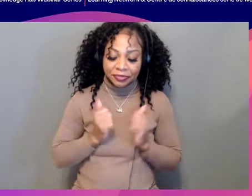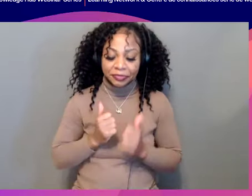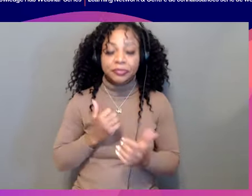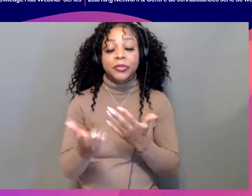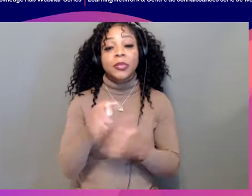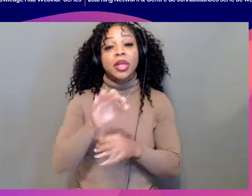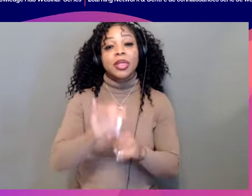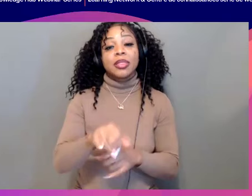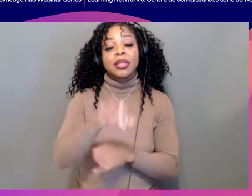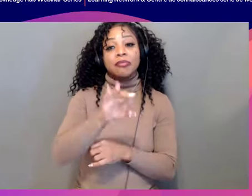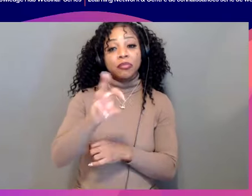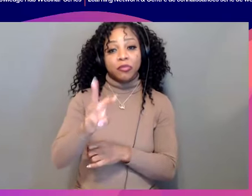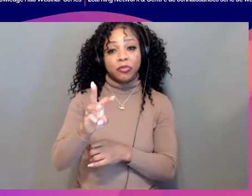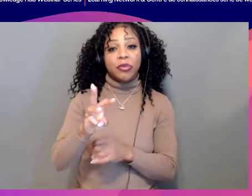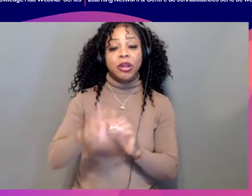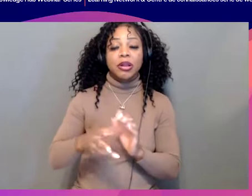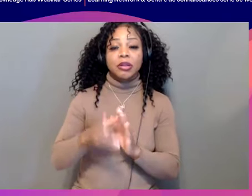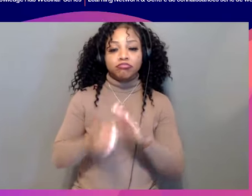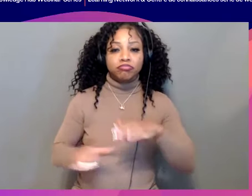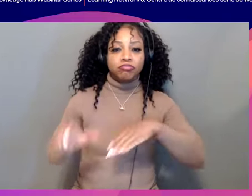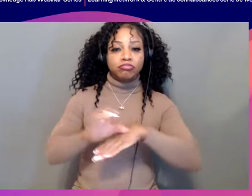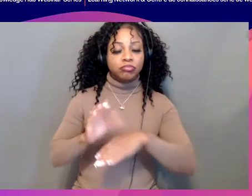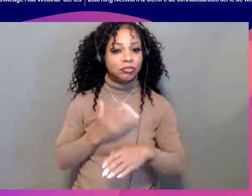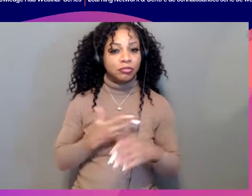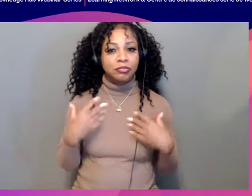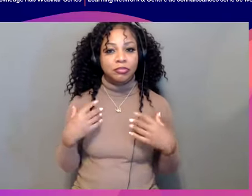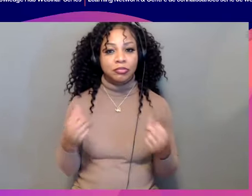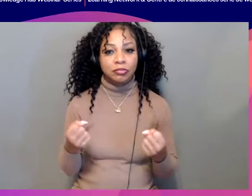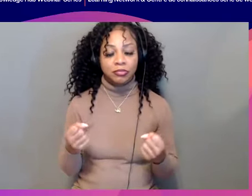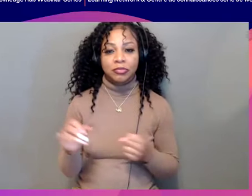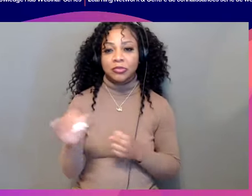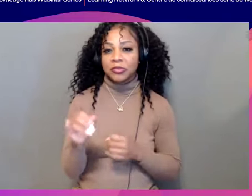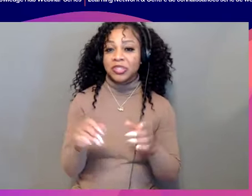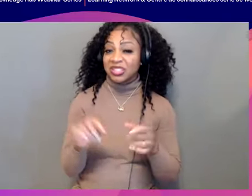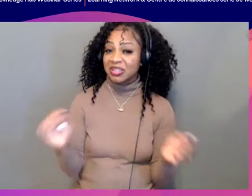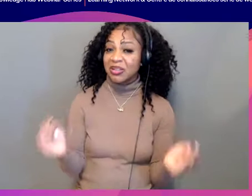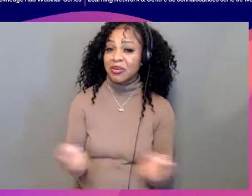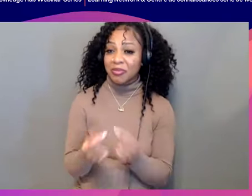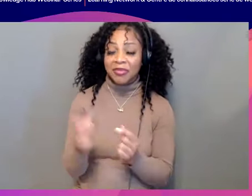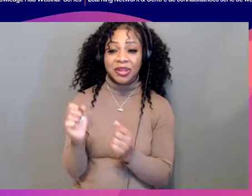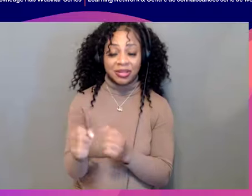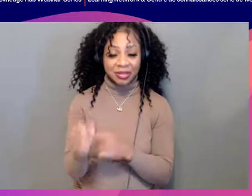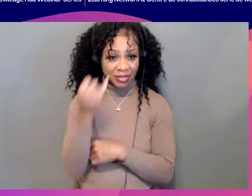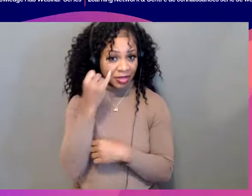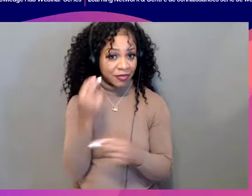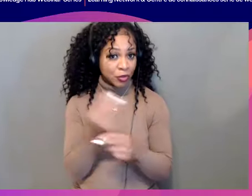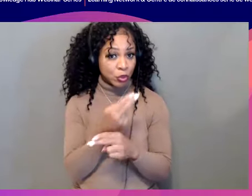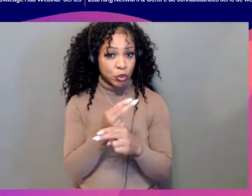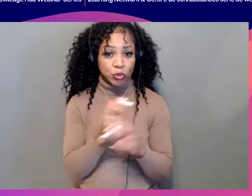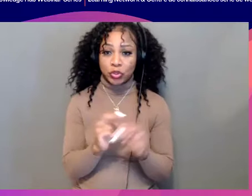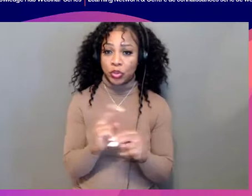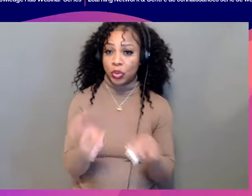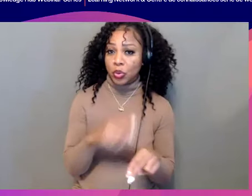framework highlights our strengths, it can often also be harmful when it's used to